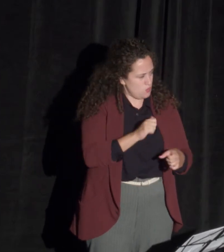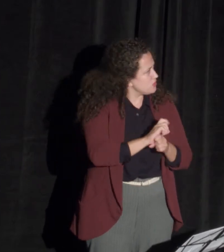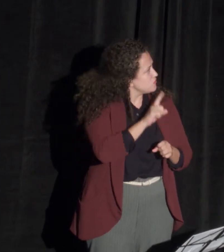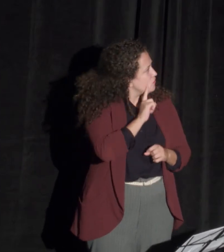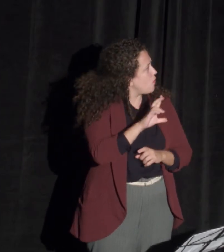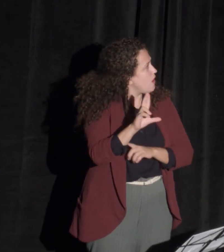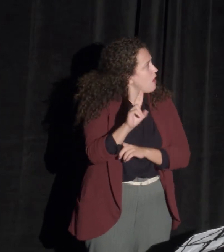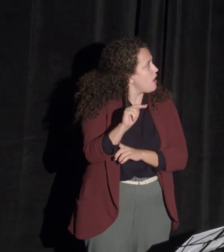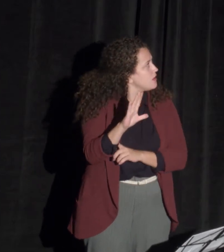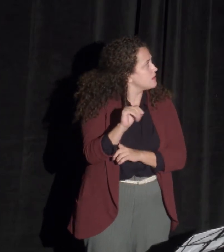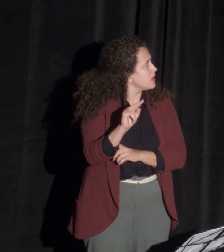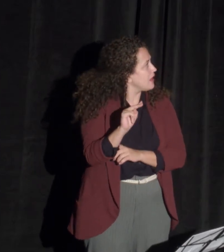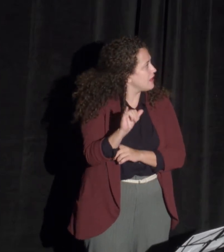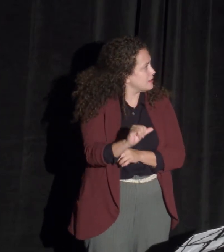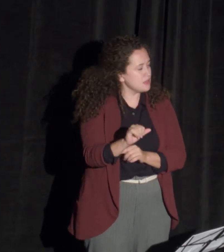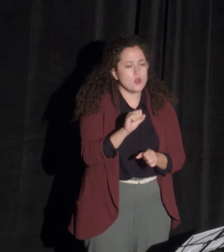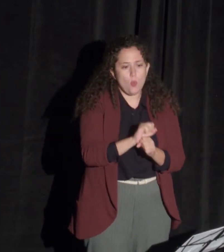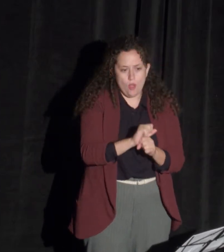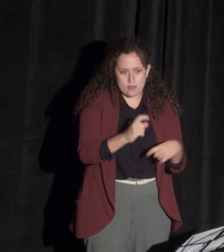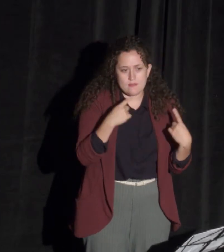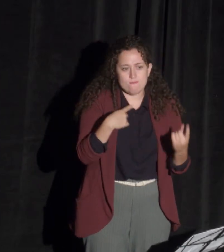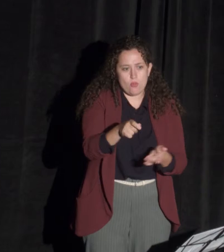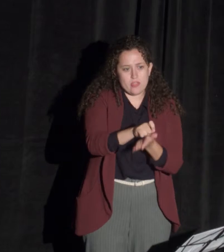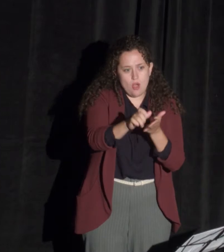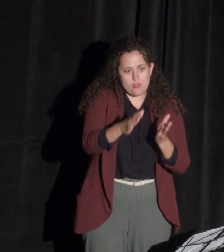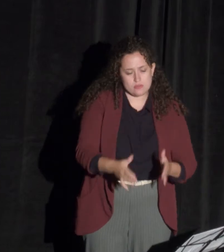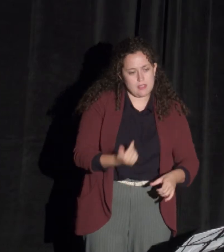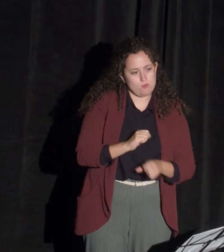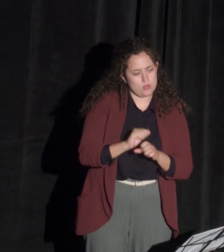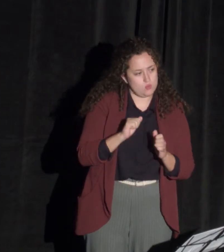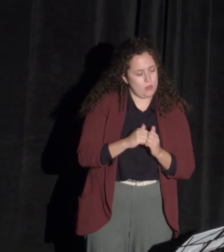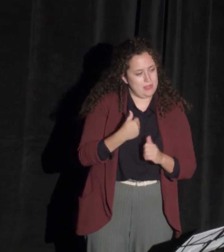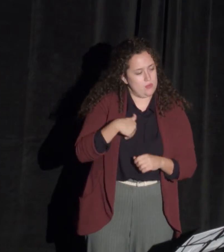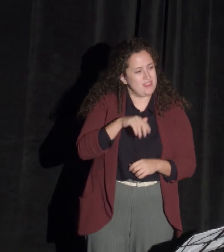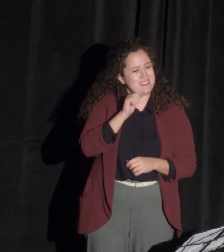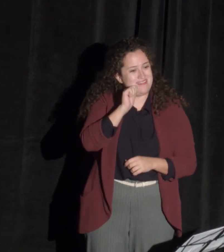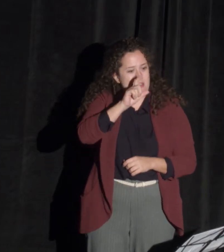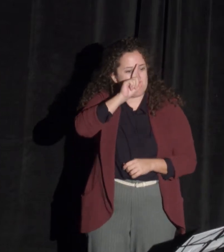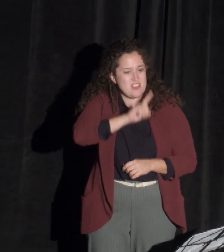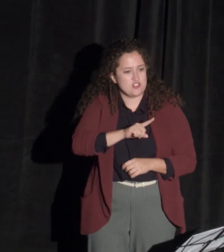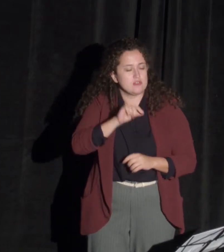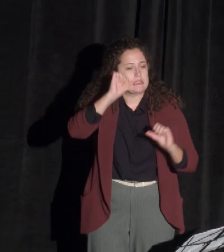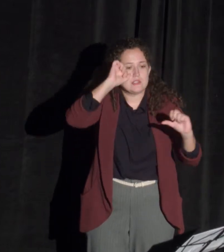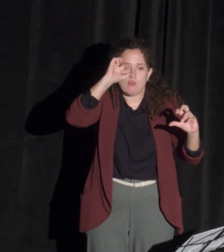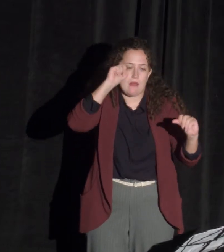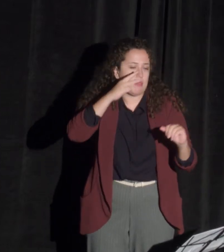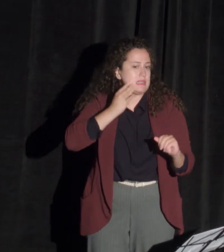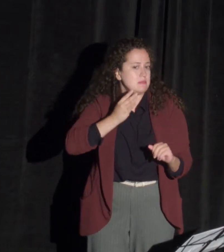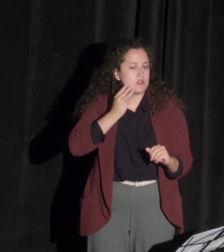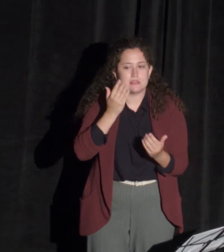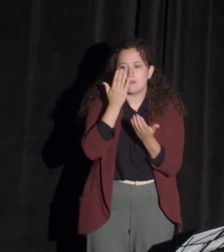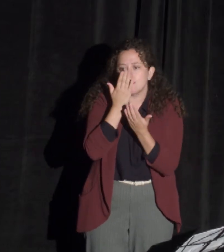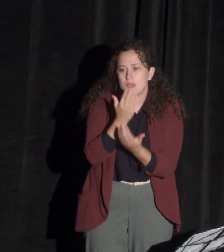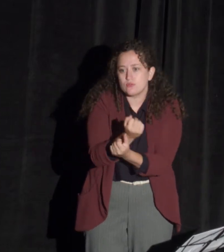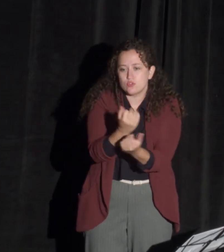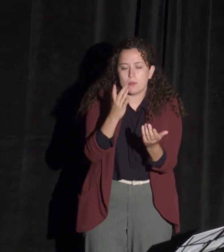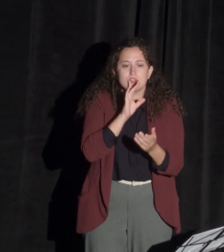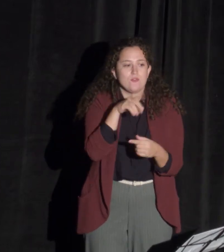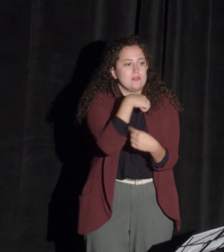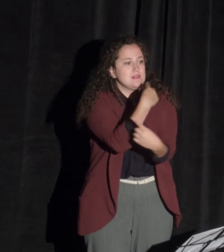authors who I worked with on nonfiction was an incredible experience. Thank you so much for telling the truth with me. It mattered every